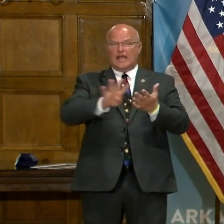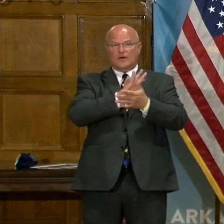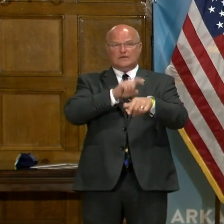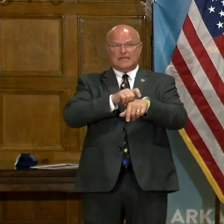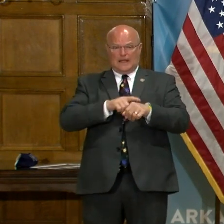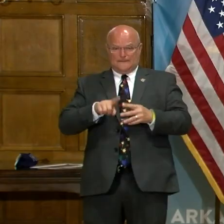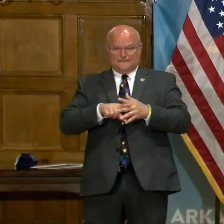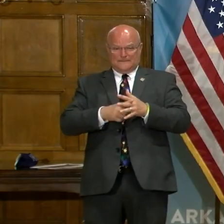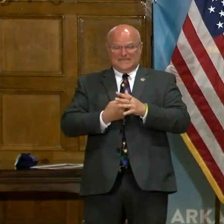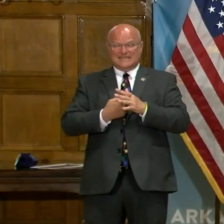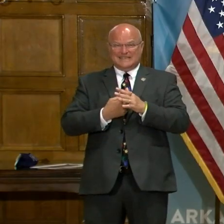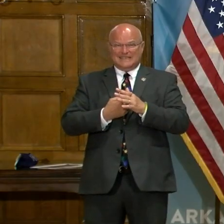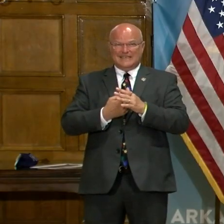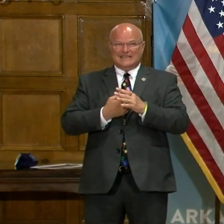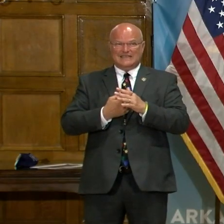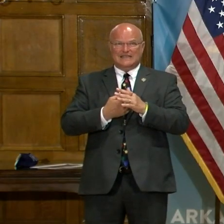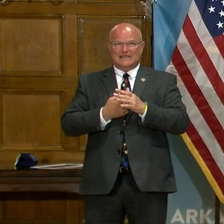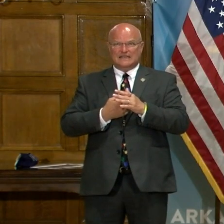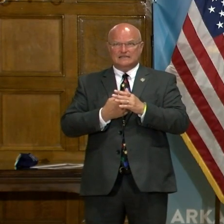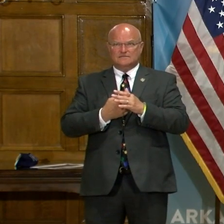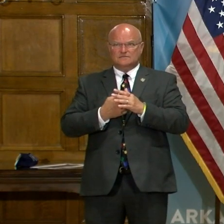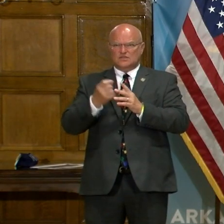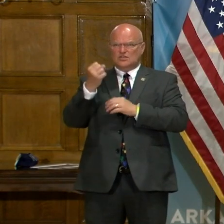period beginning at